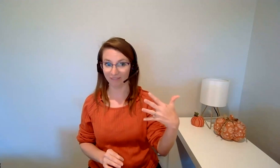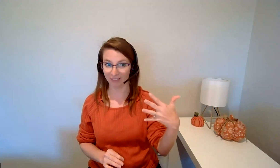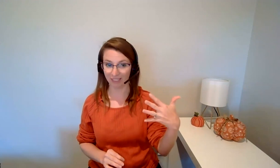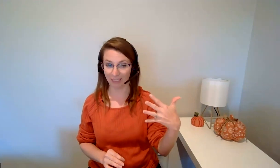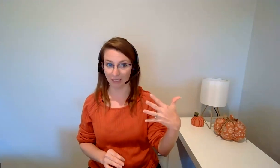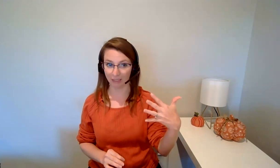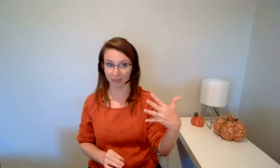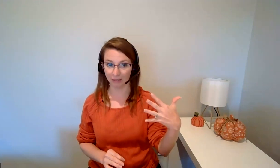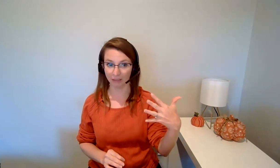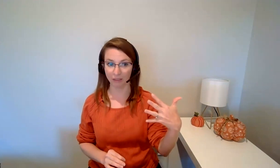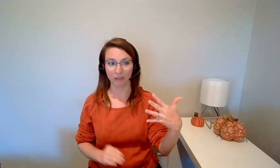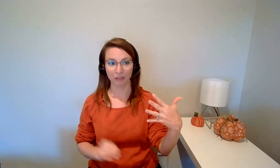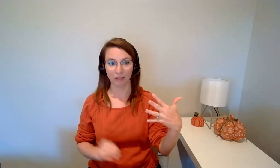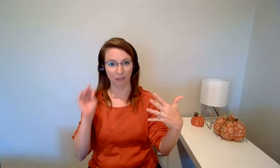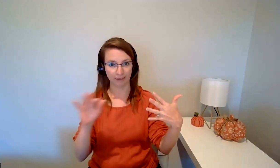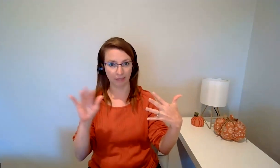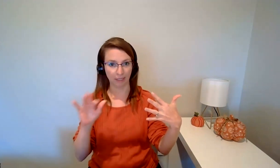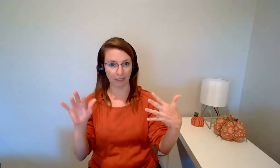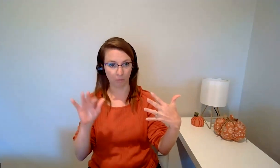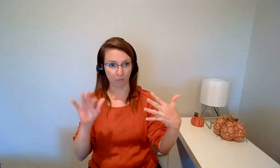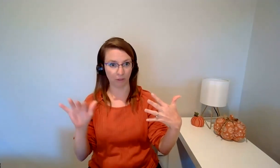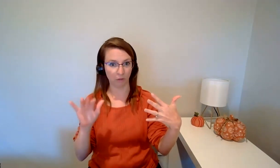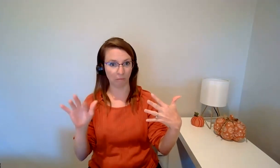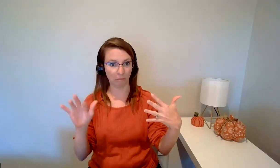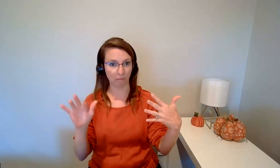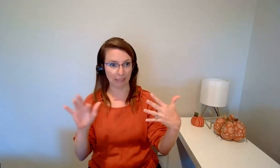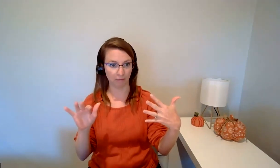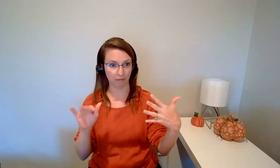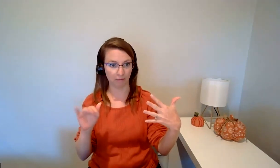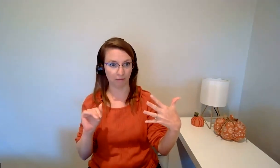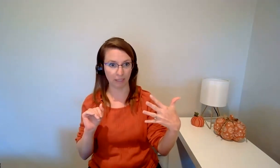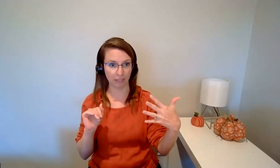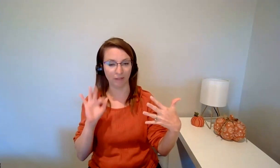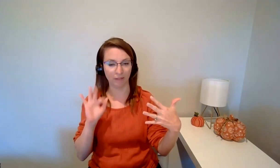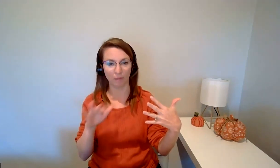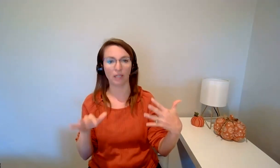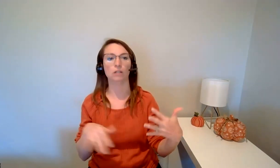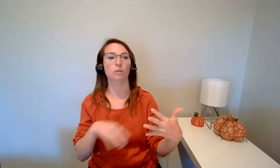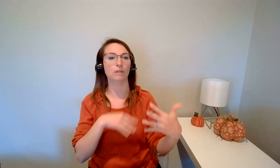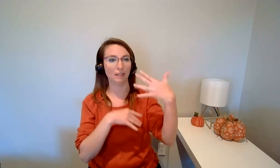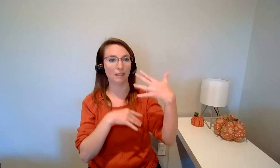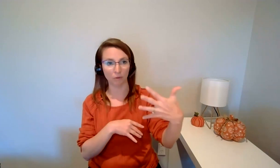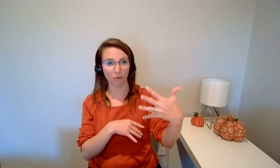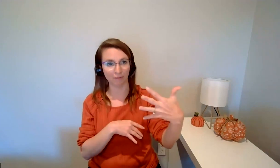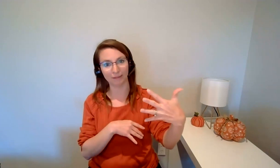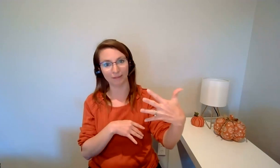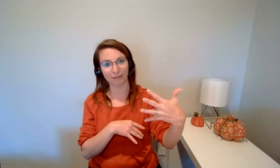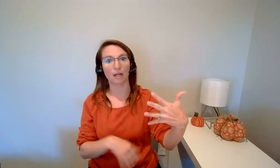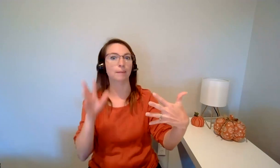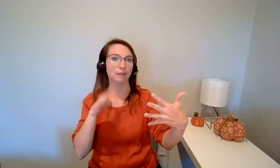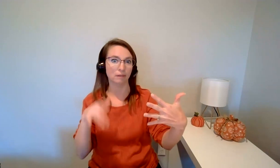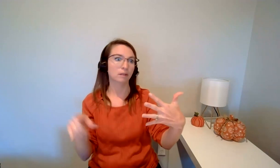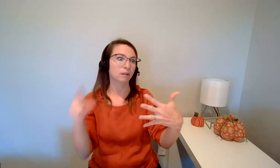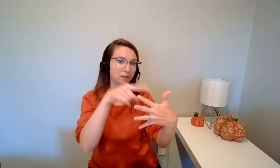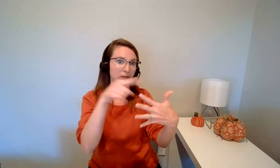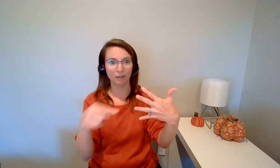left hand and sign with your right hand. Okay, so that way you can keep your list up and